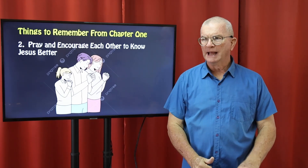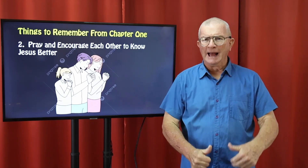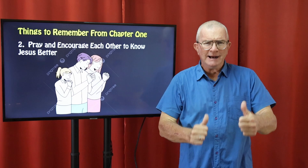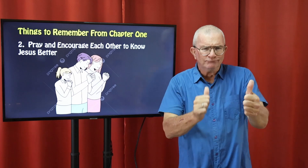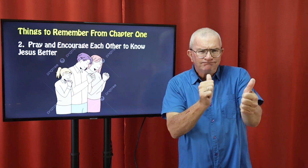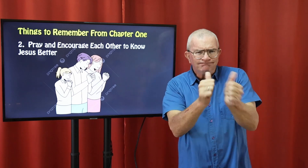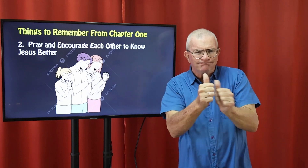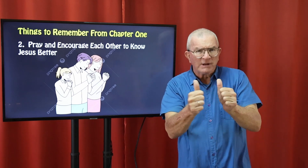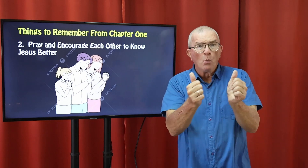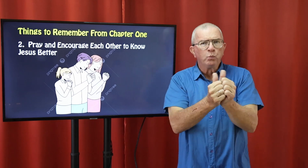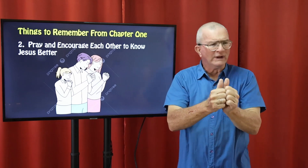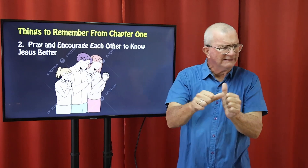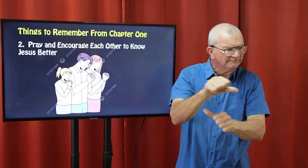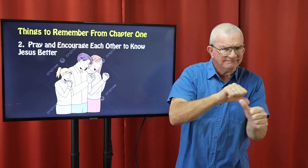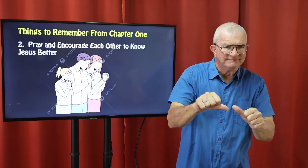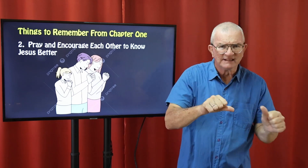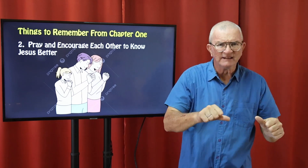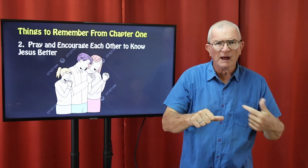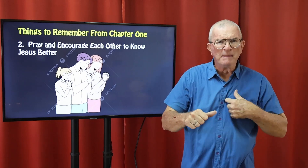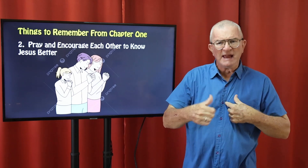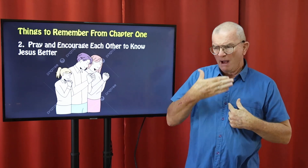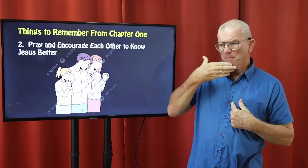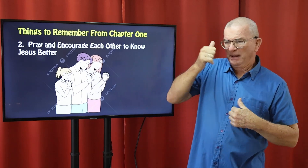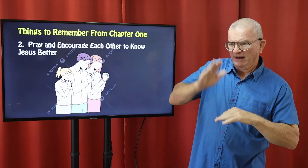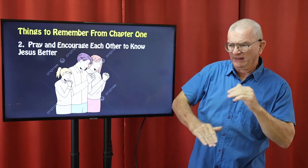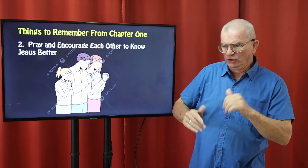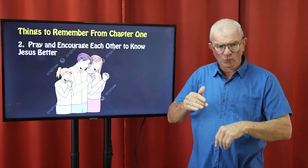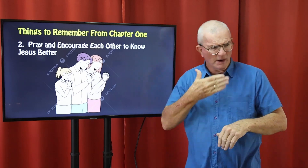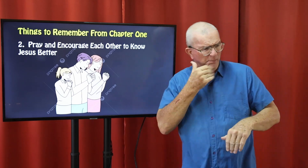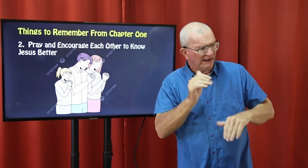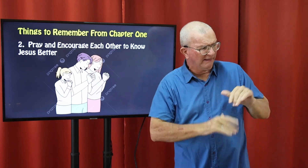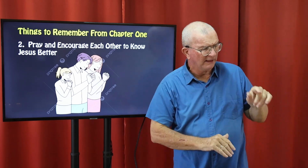We are not competing with each other. I'm better than you.